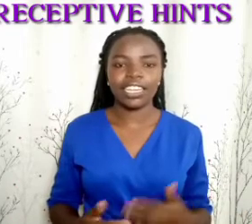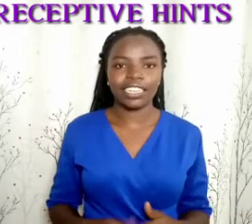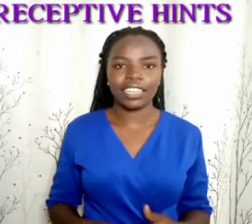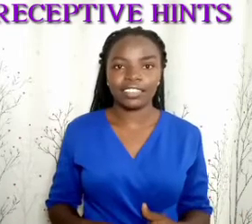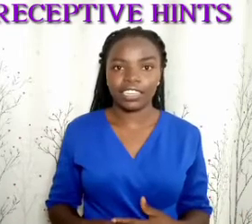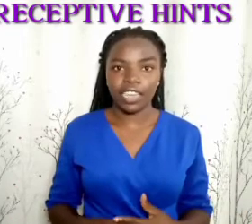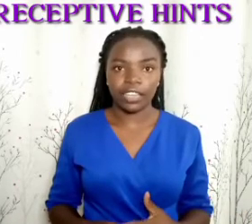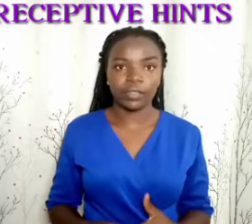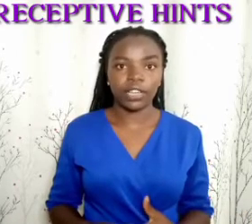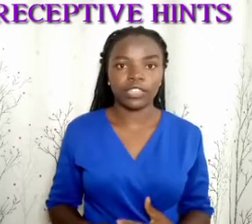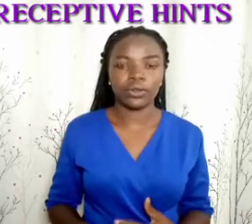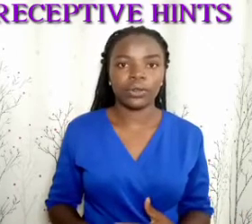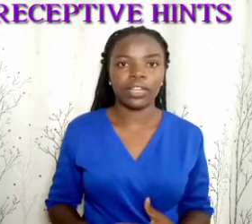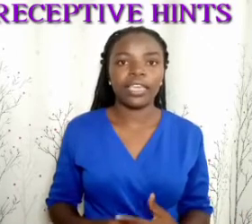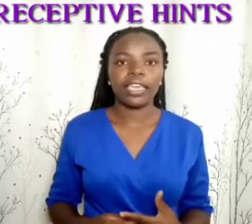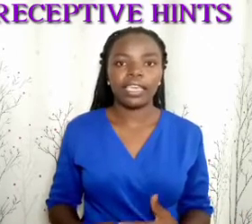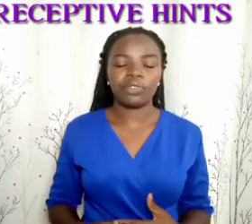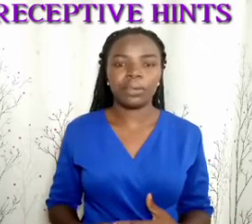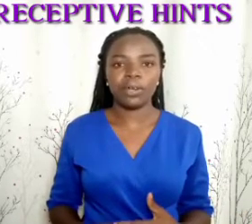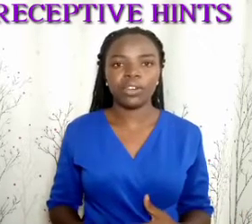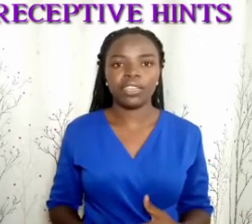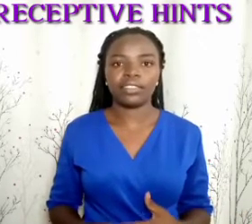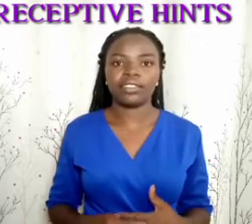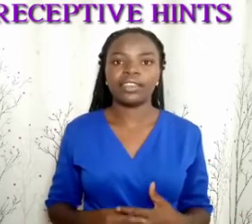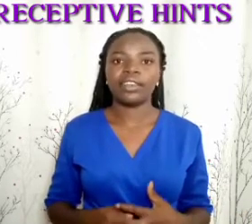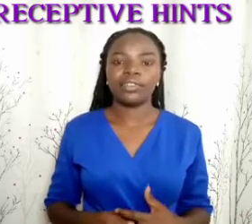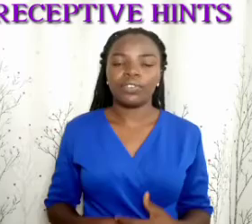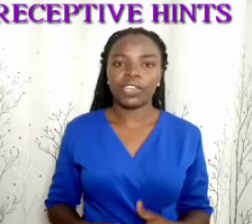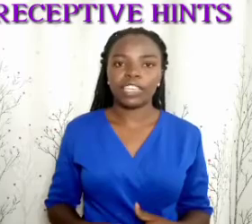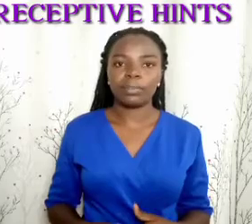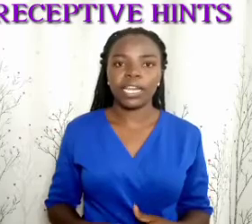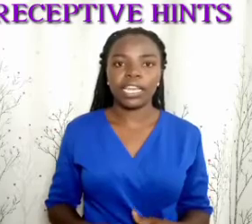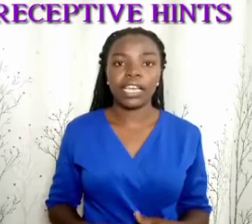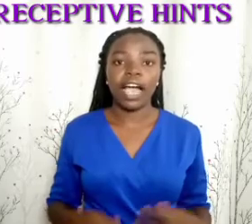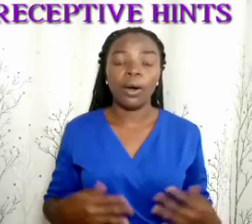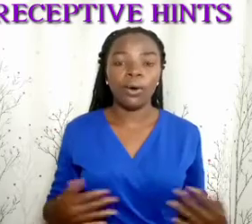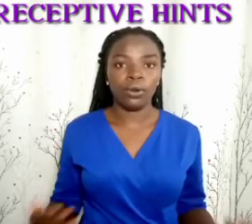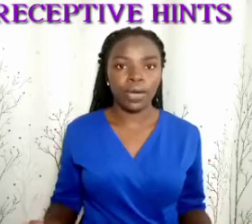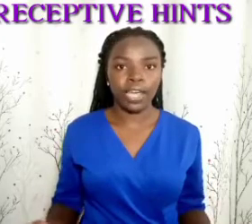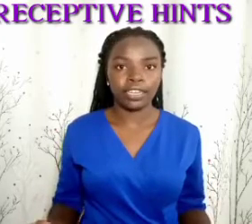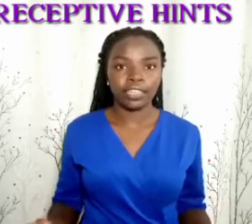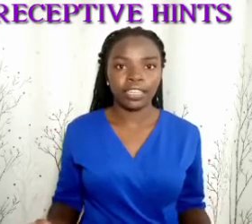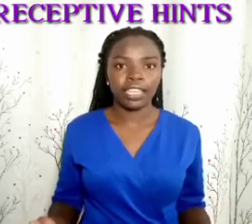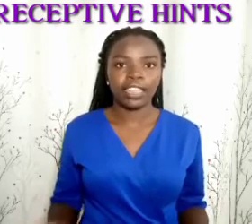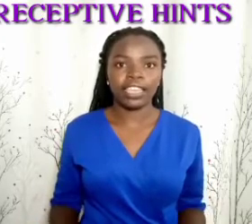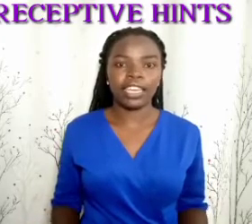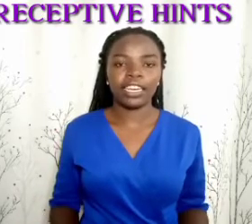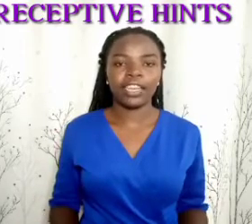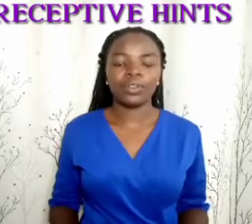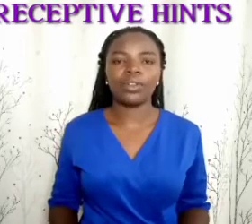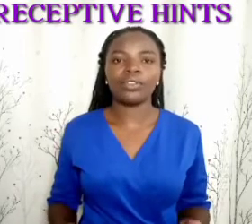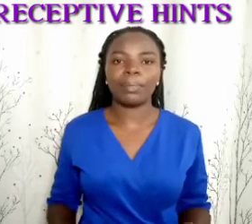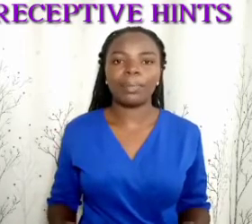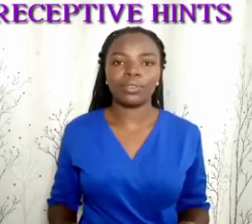letters in isolation. If someone is finger spelling a whole word, then you're not supposed to